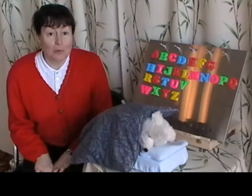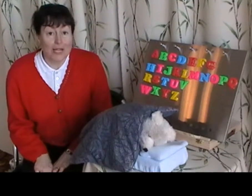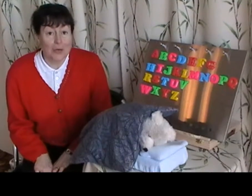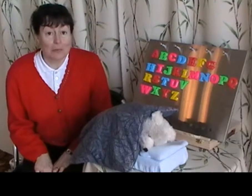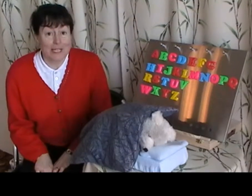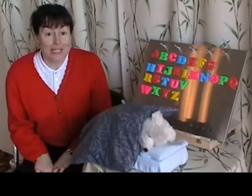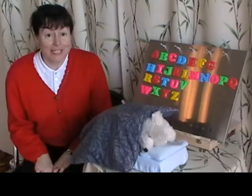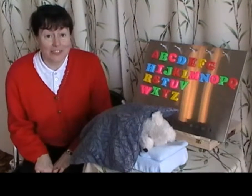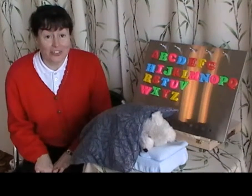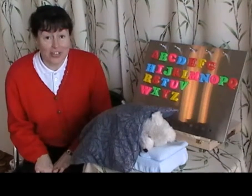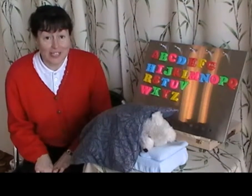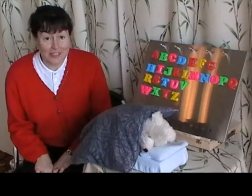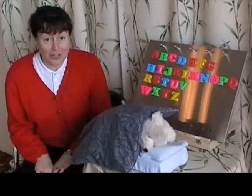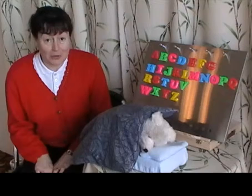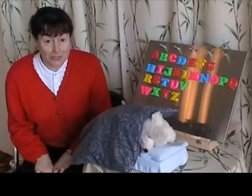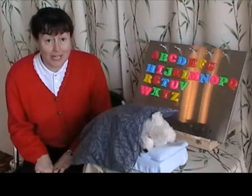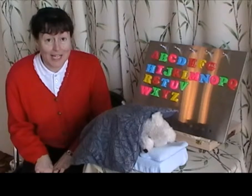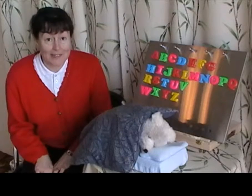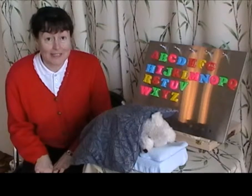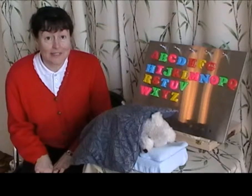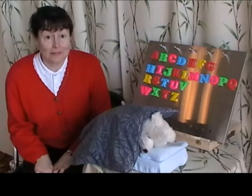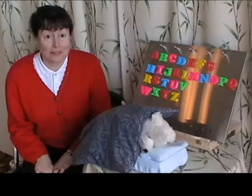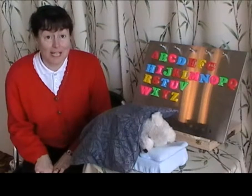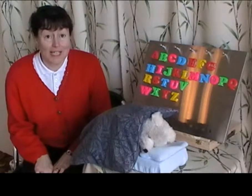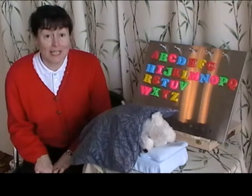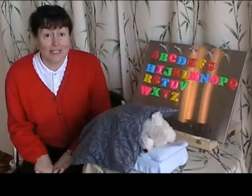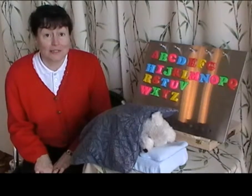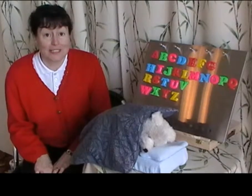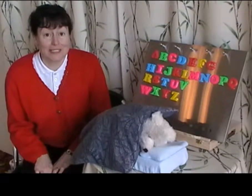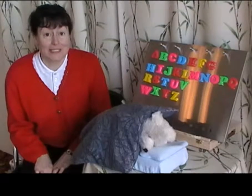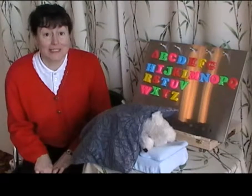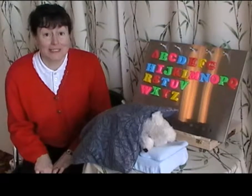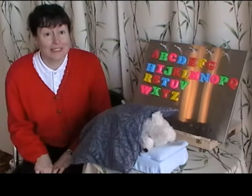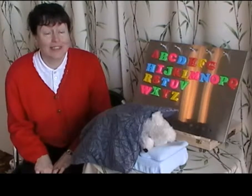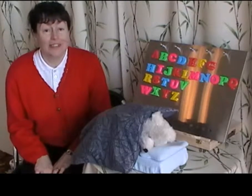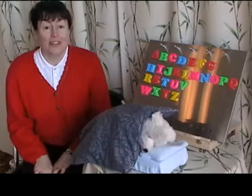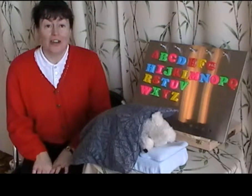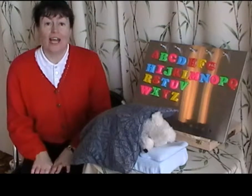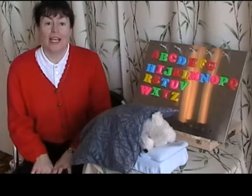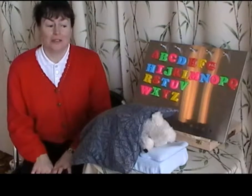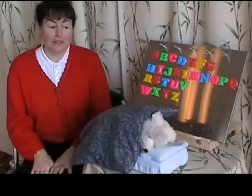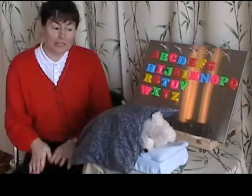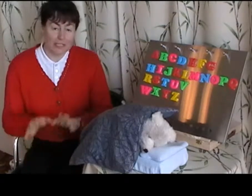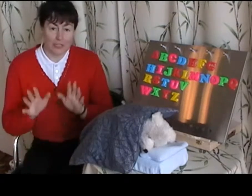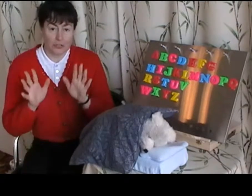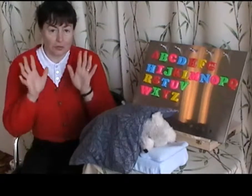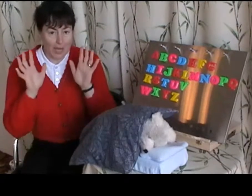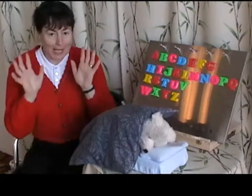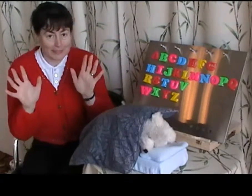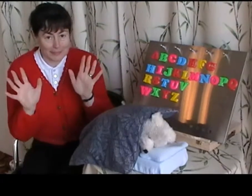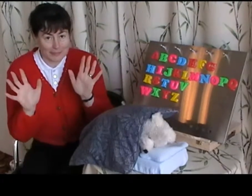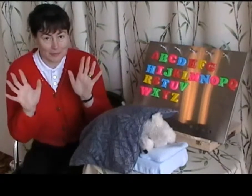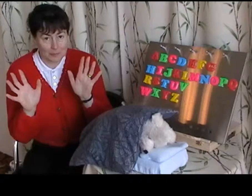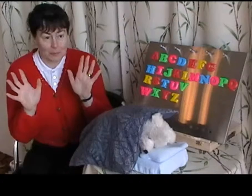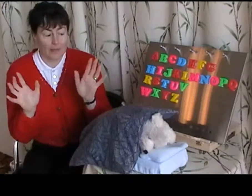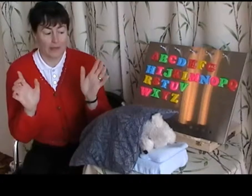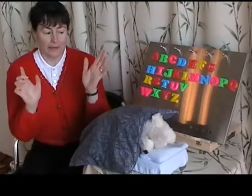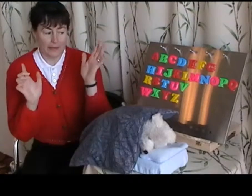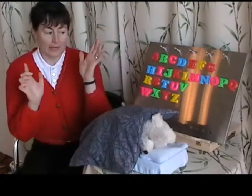wake up and he can join in. So would you like to learn some sign language? Right, so you need two hands. Now